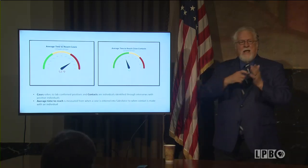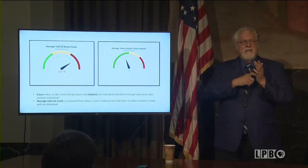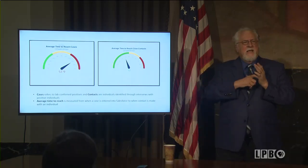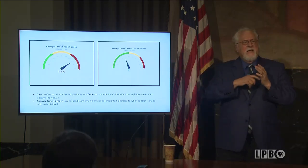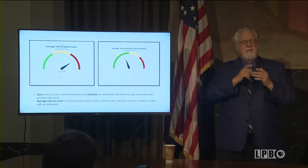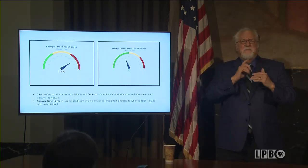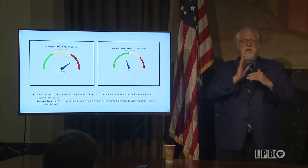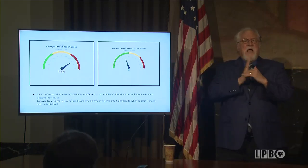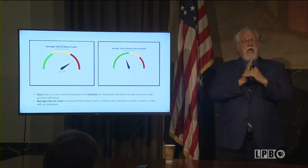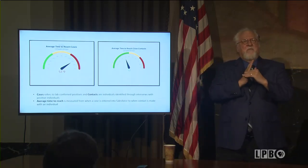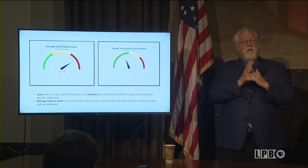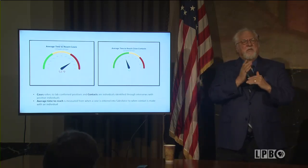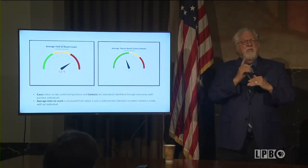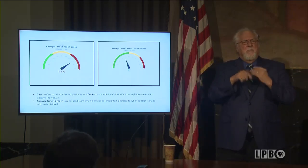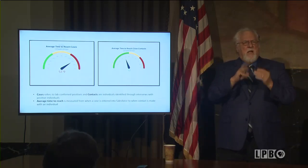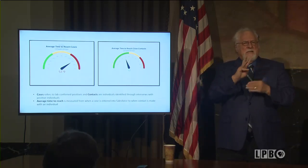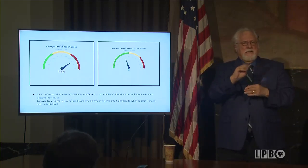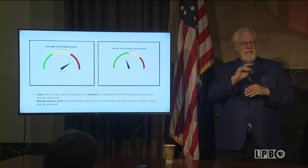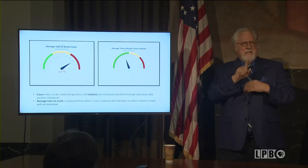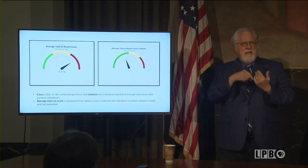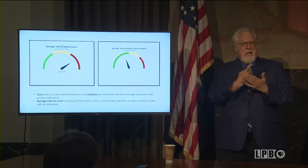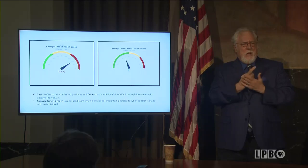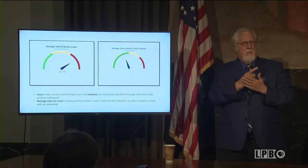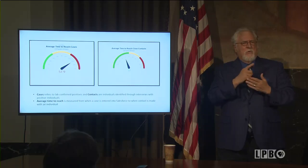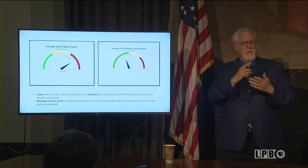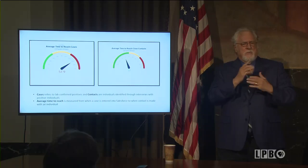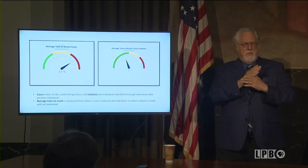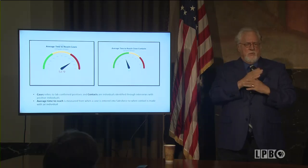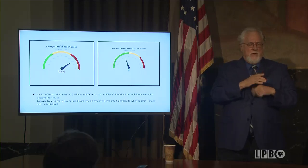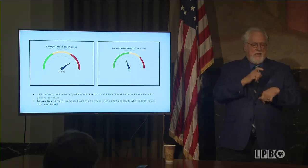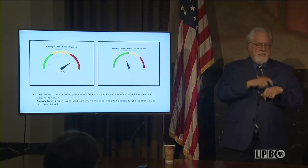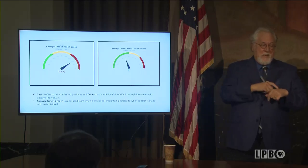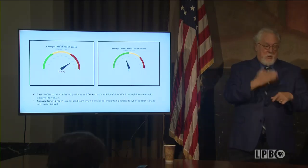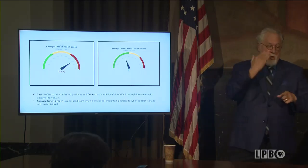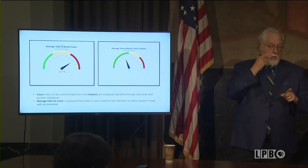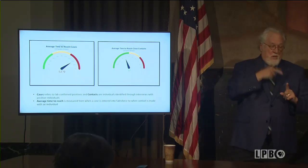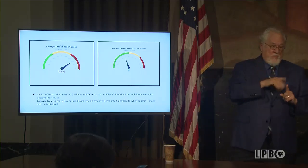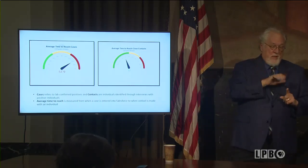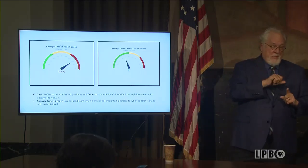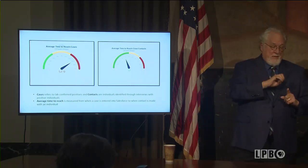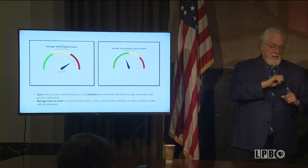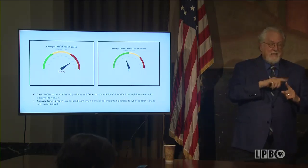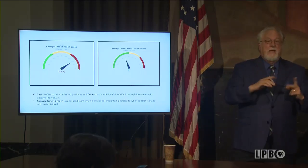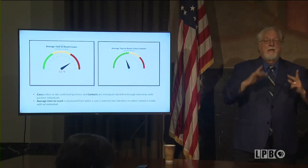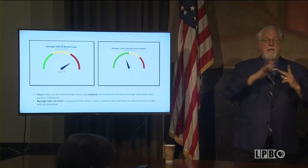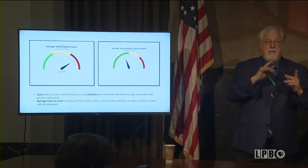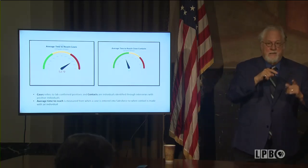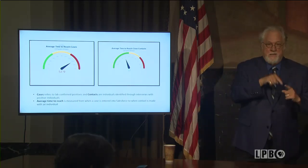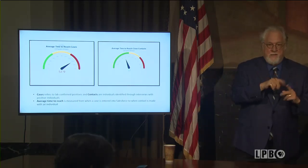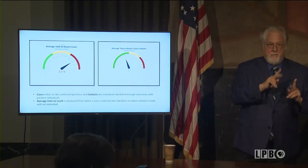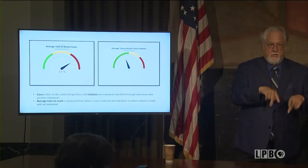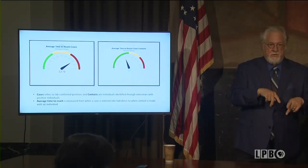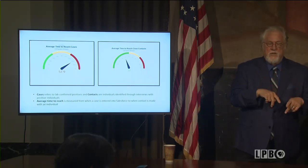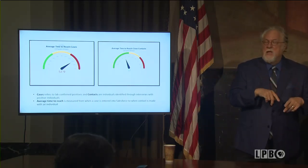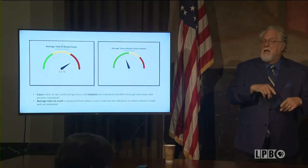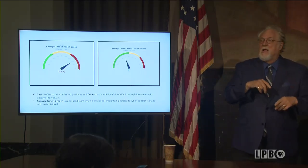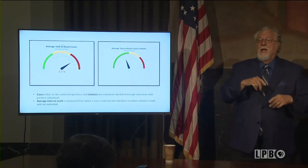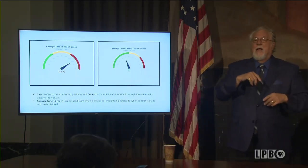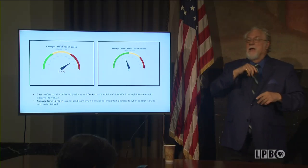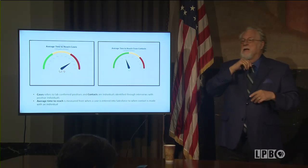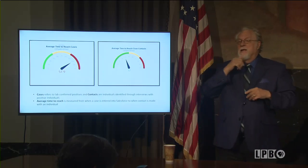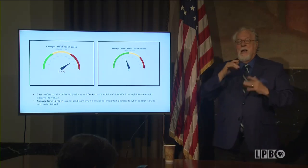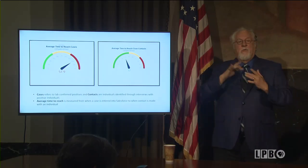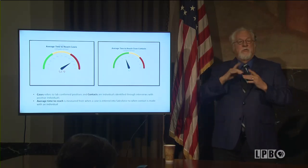average a little under 60 hours between the time of knowing about a case and getting in contact with them. That's not because we're not reaching